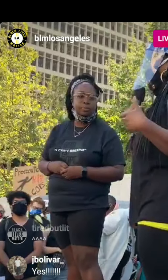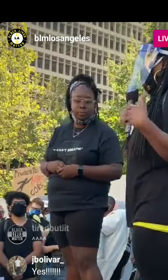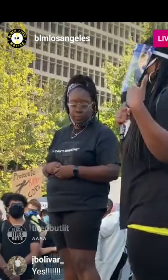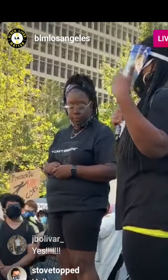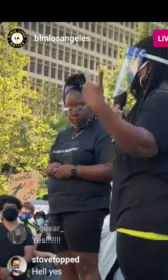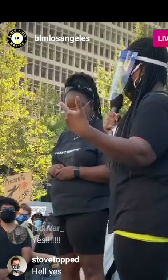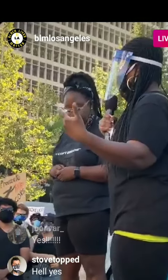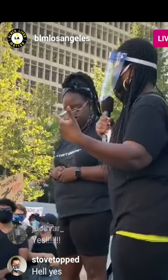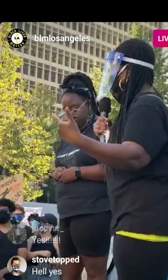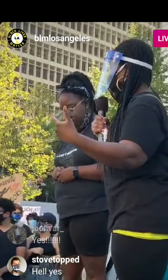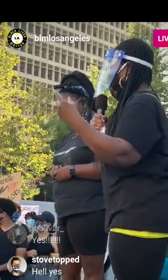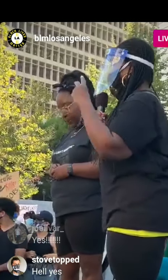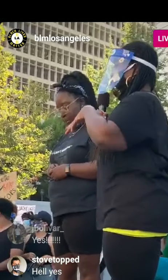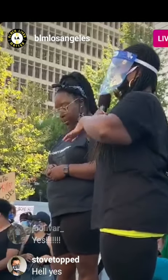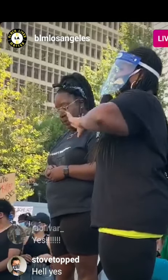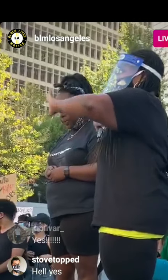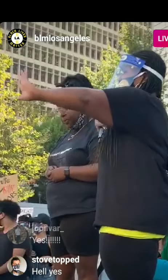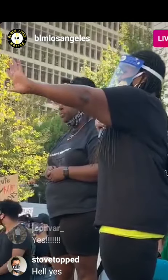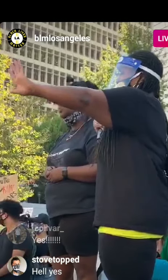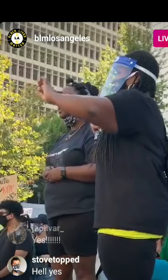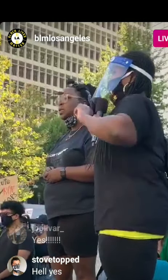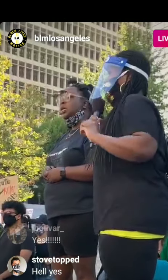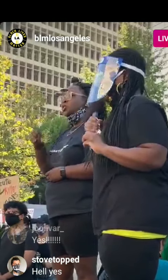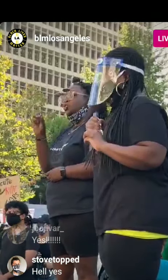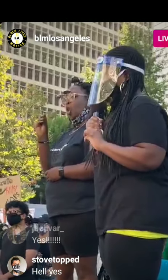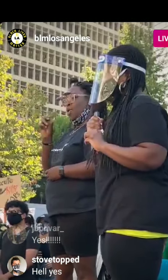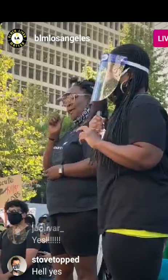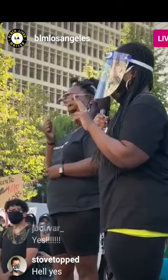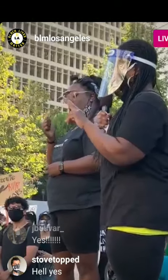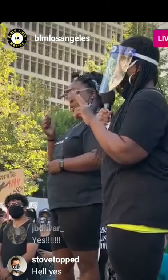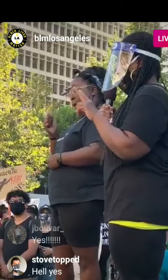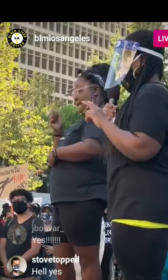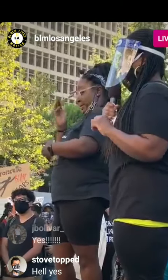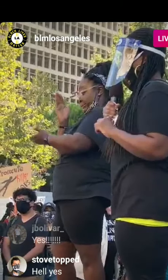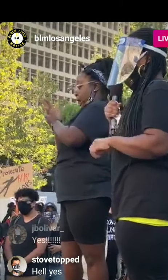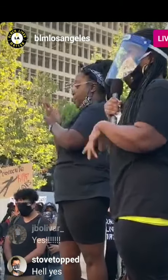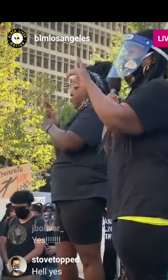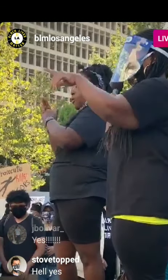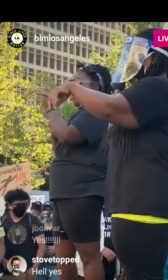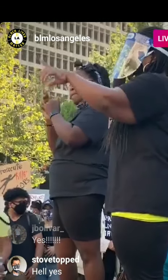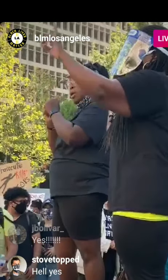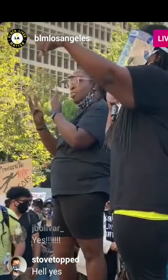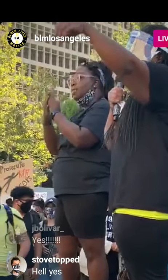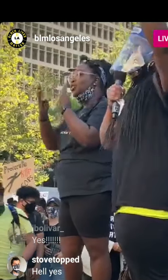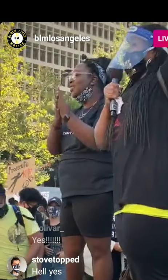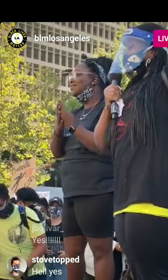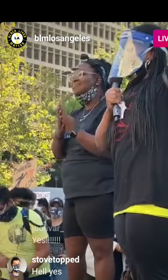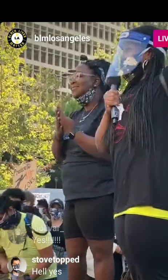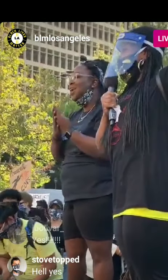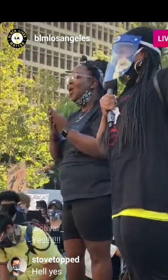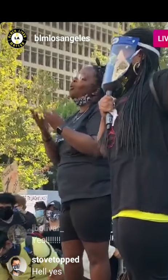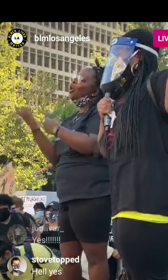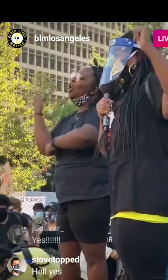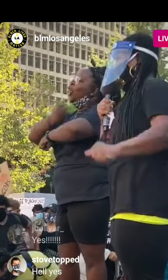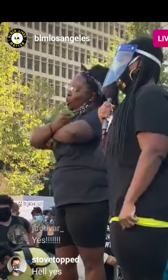So I want to say, not only did we stop them from building 2 new jails, we also closed